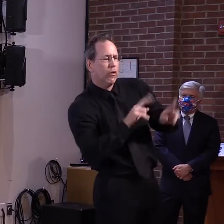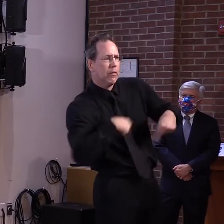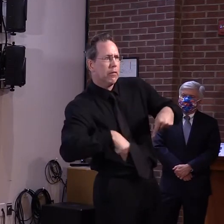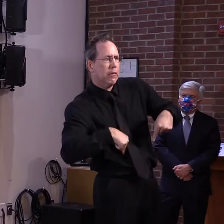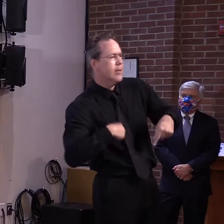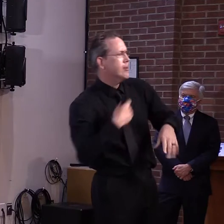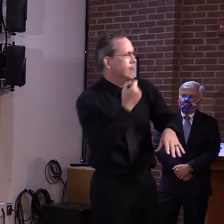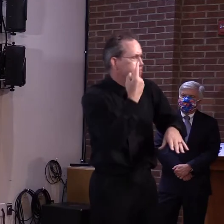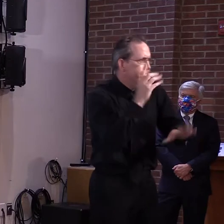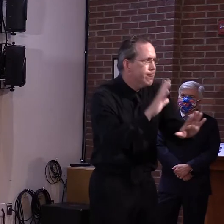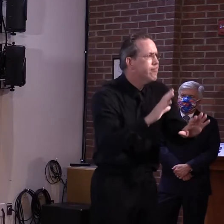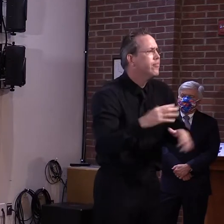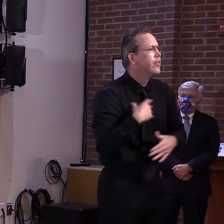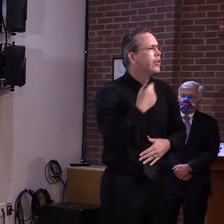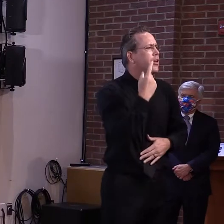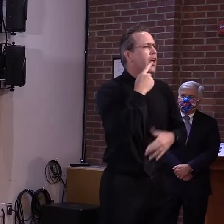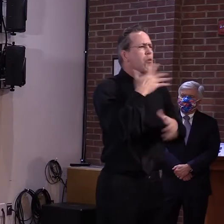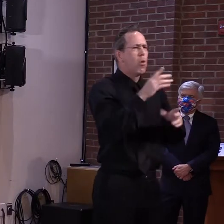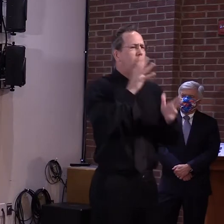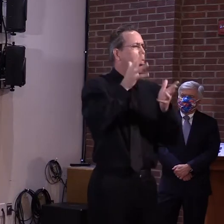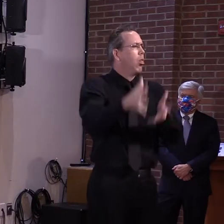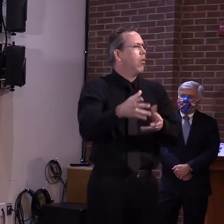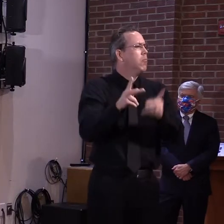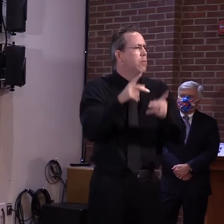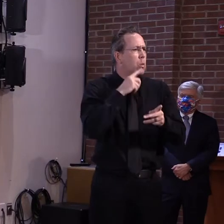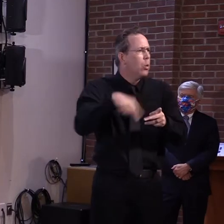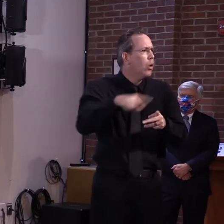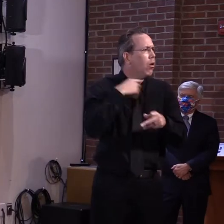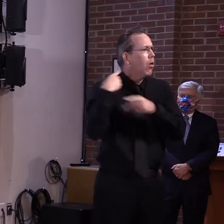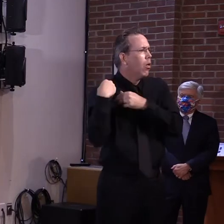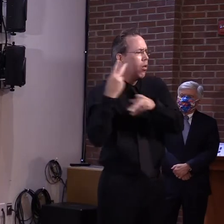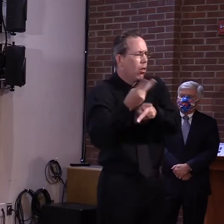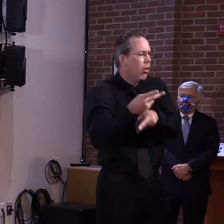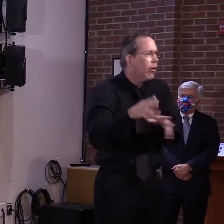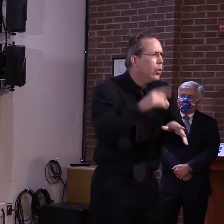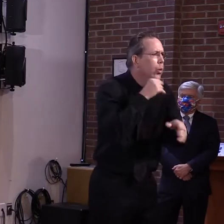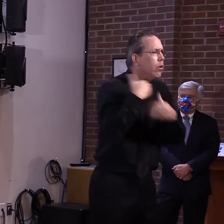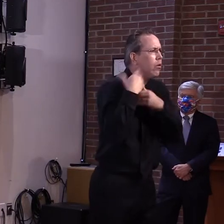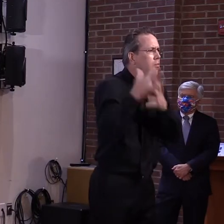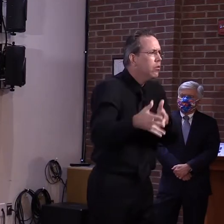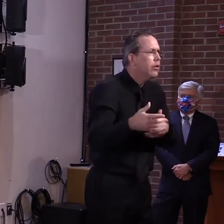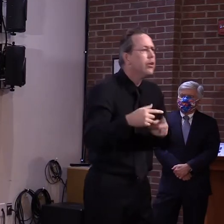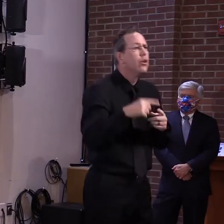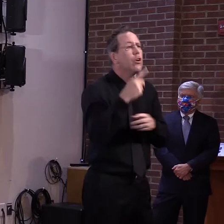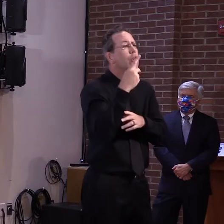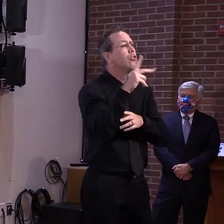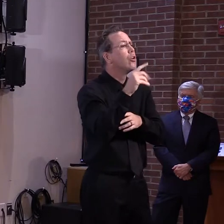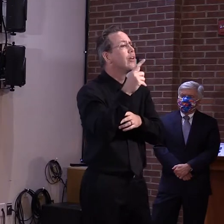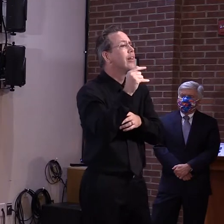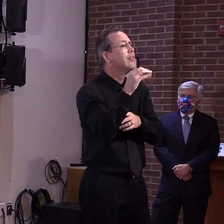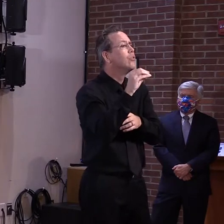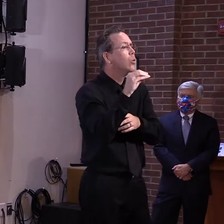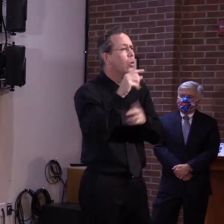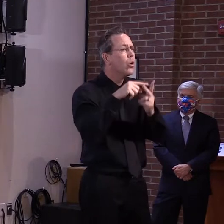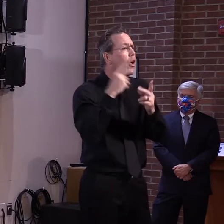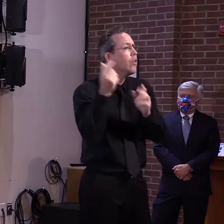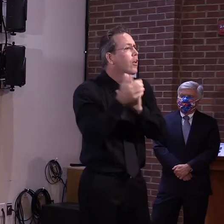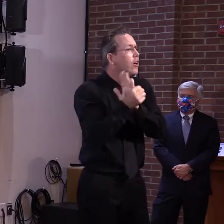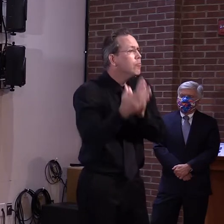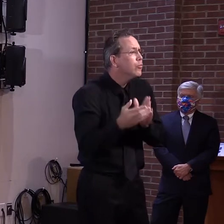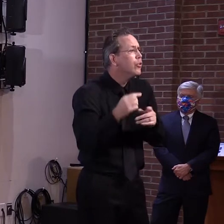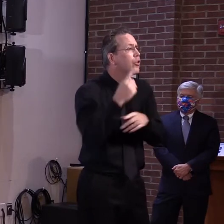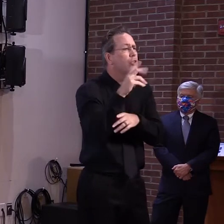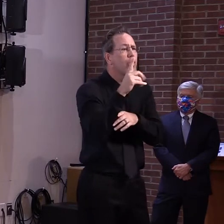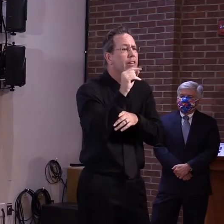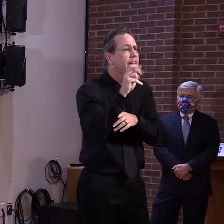behind me and on the phone, Dr. Kelso, Dr. Levine, Secretary Smith, Secretary French, Commissioner Sherling, and their